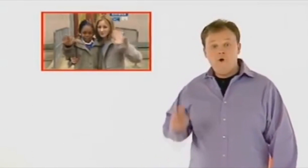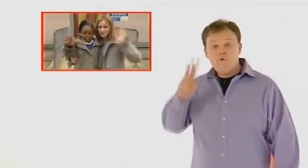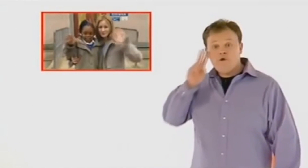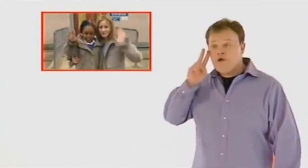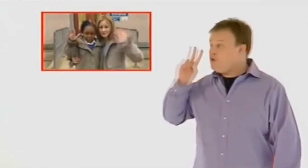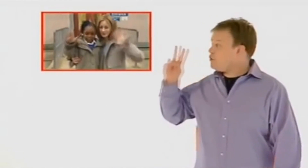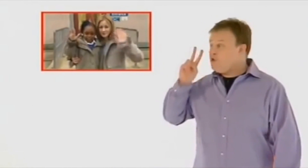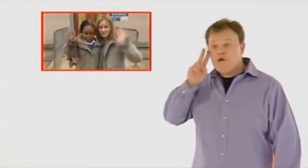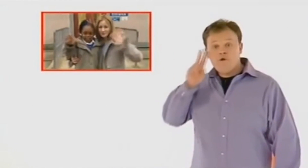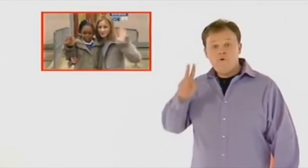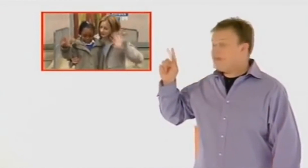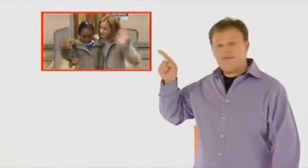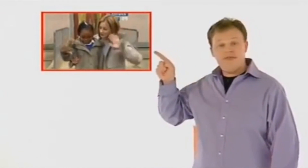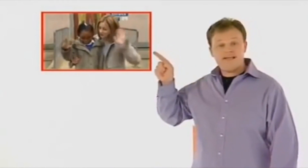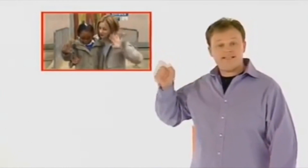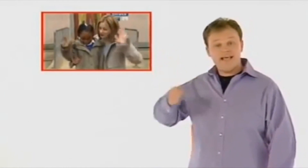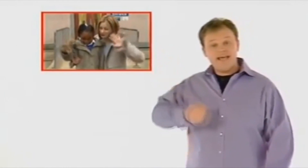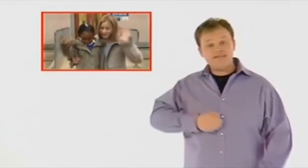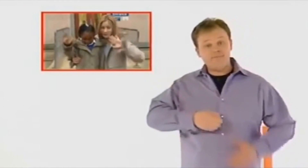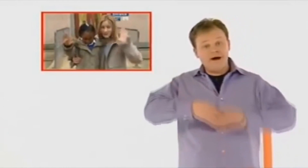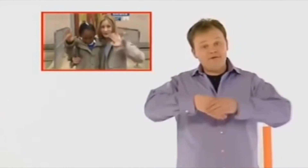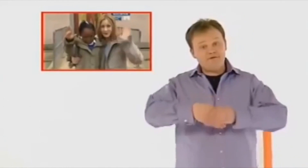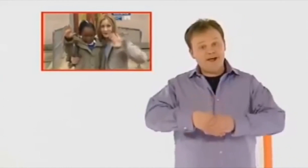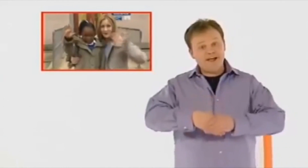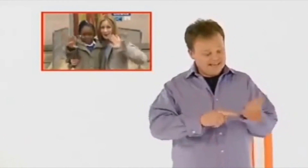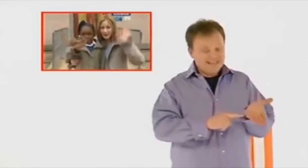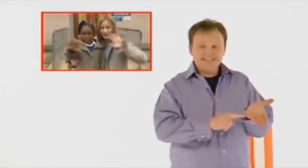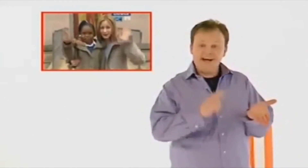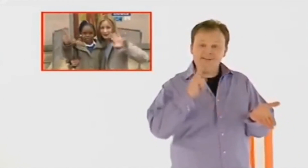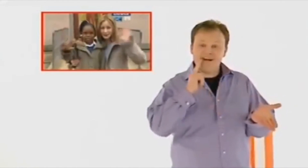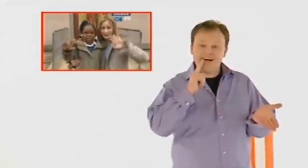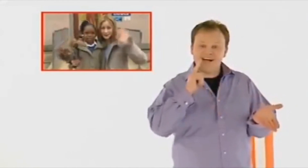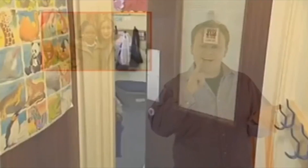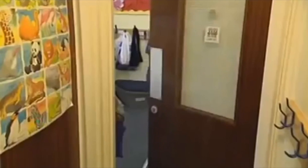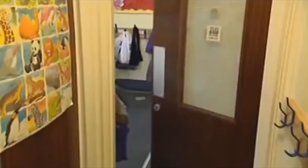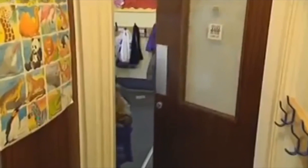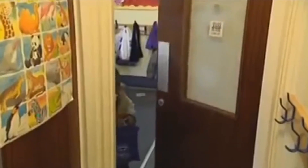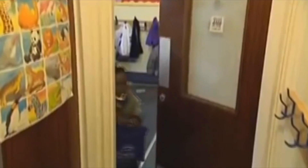Oh, look. This is my friend, Tyra.